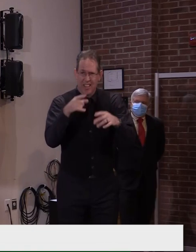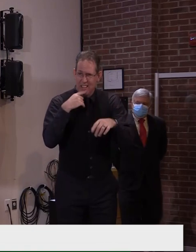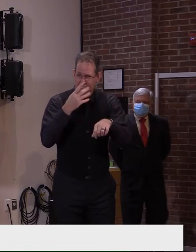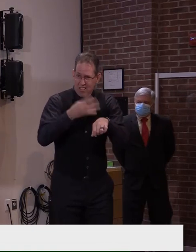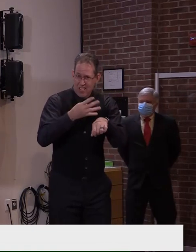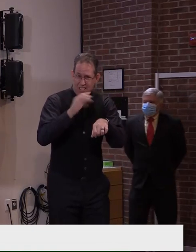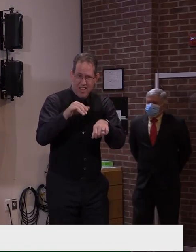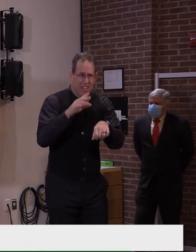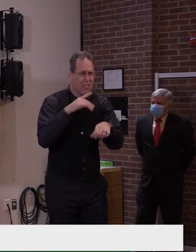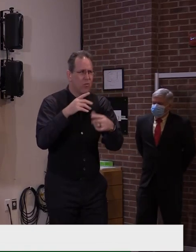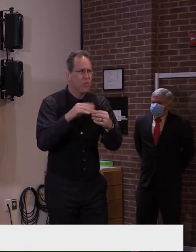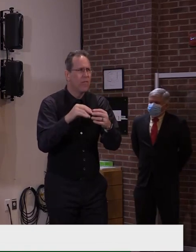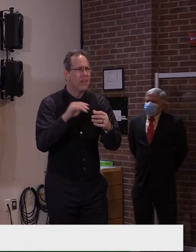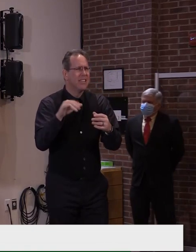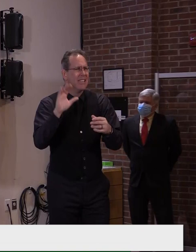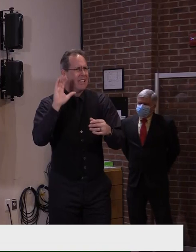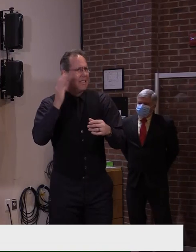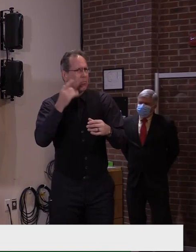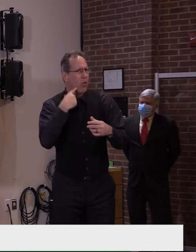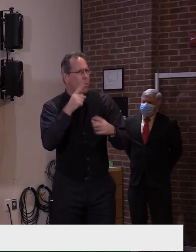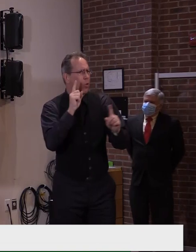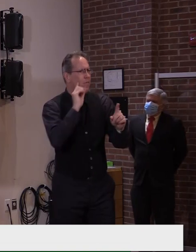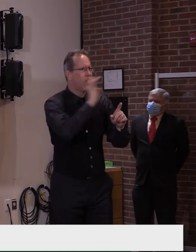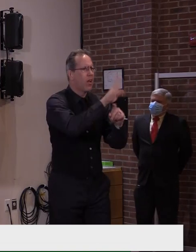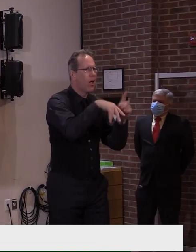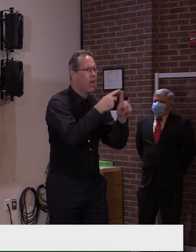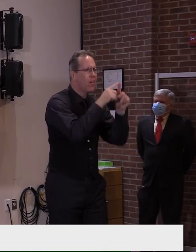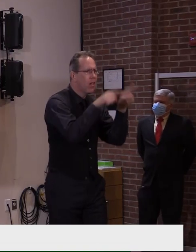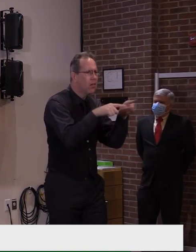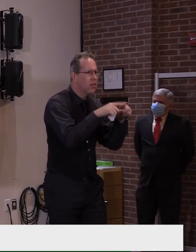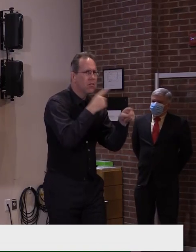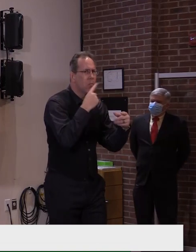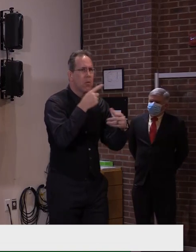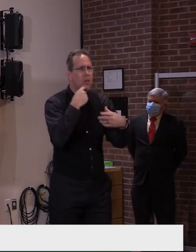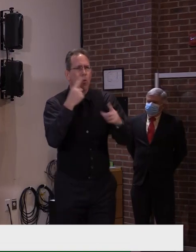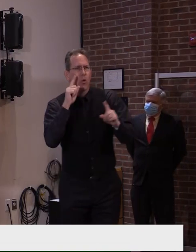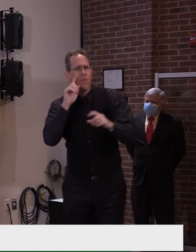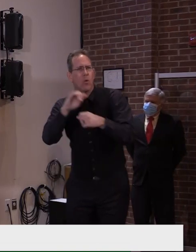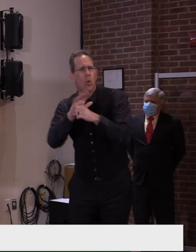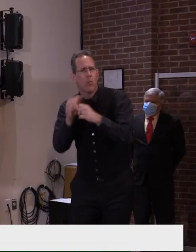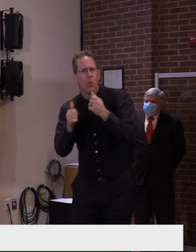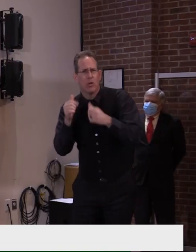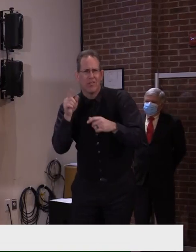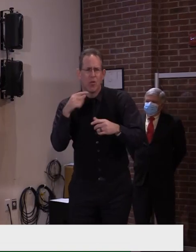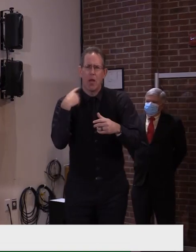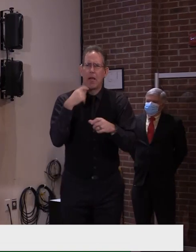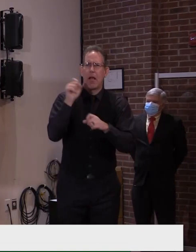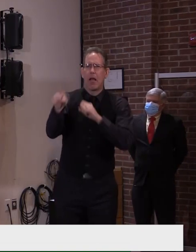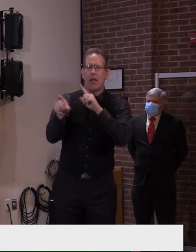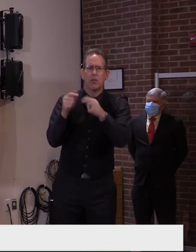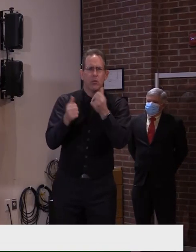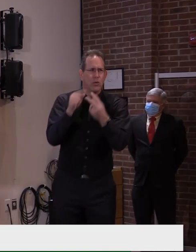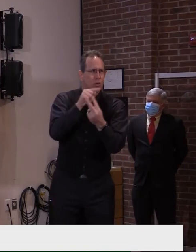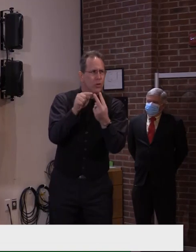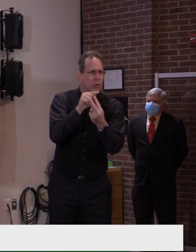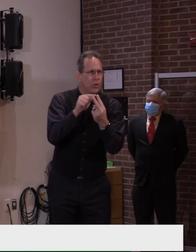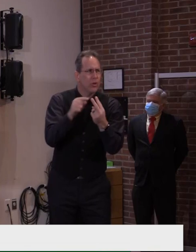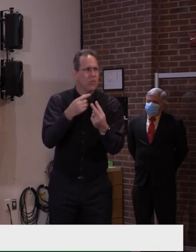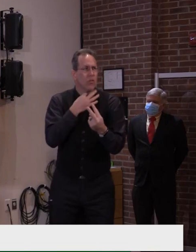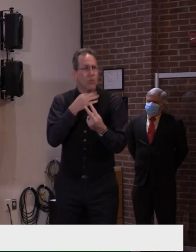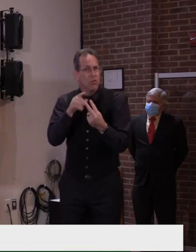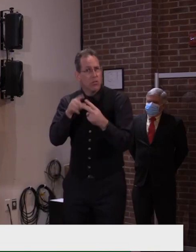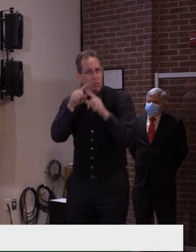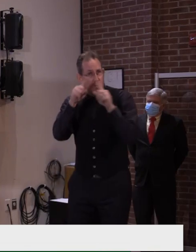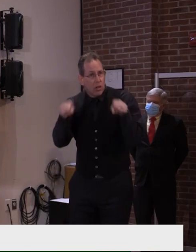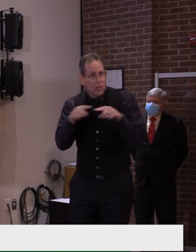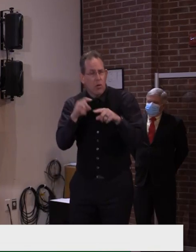not as effective as the Omicron version. And so having an answer to that be critical to being able to